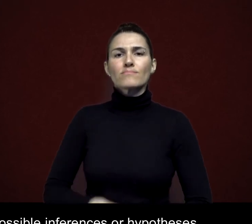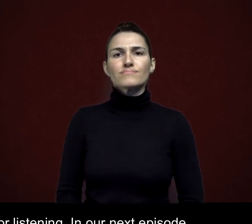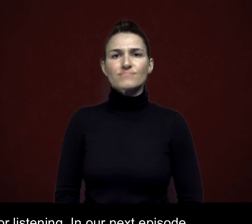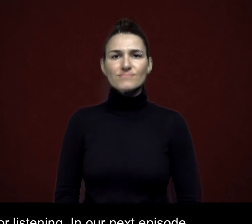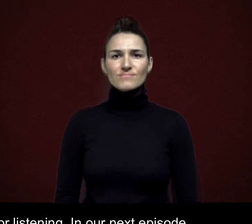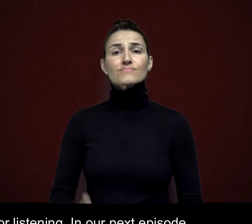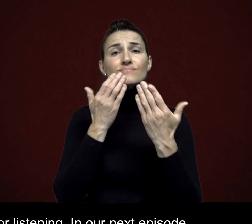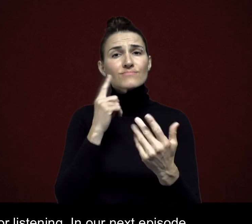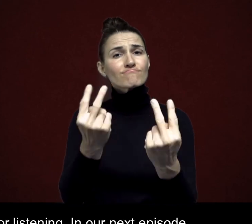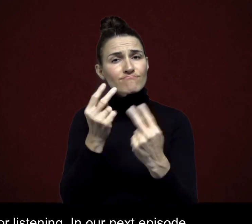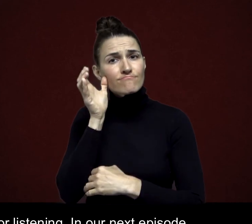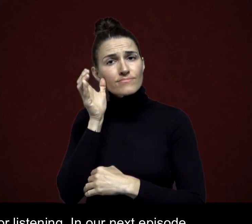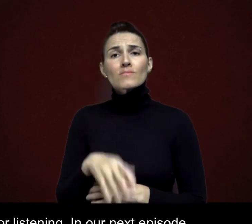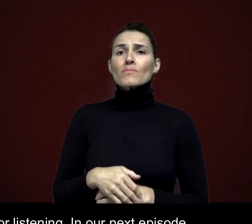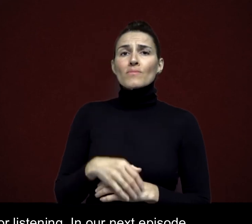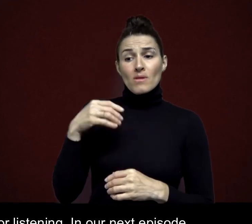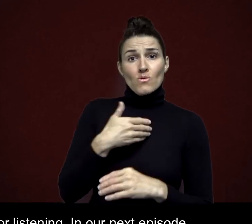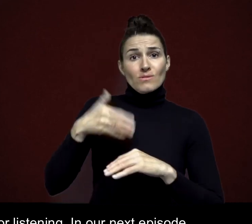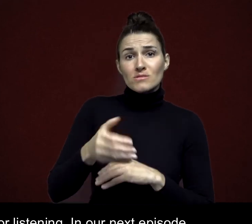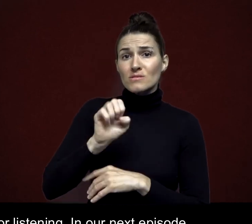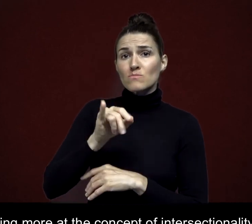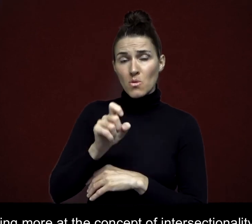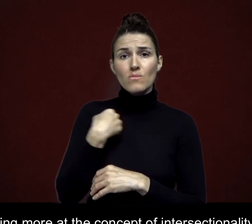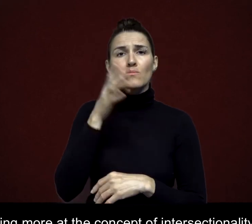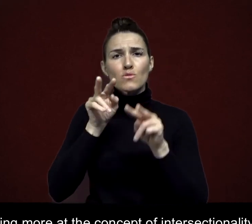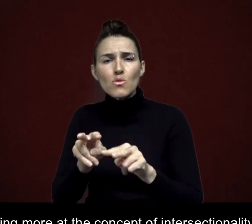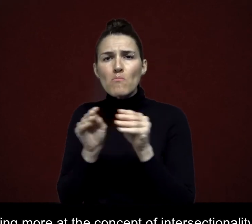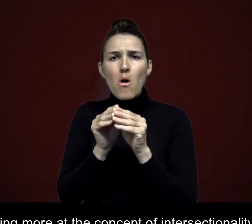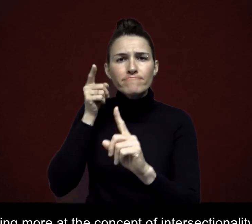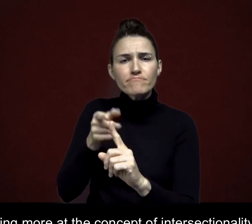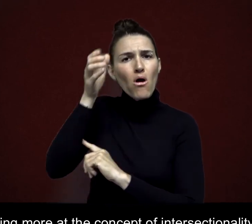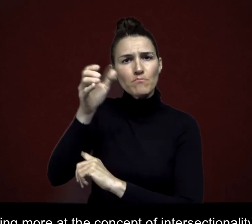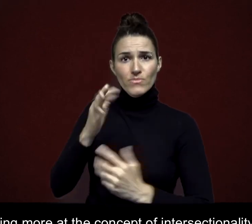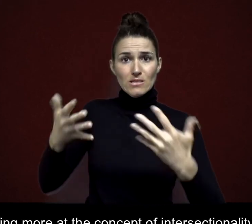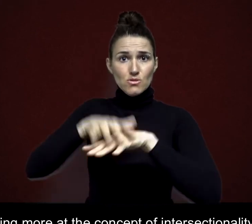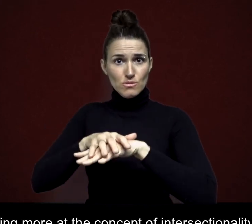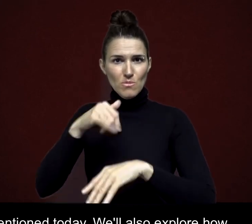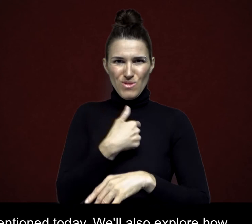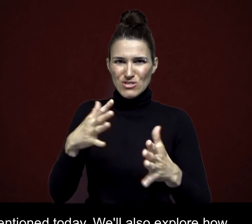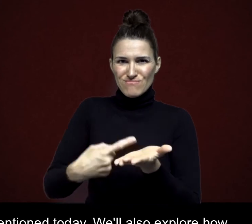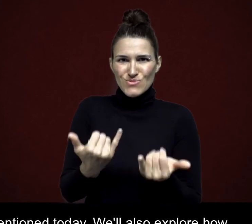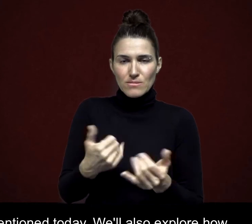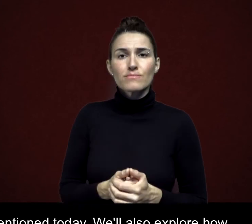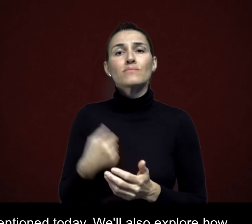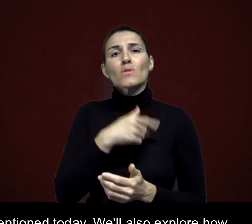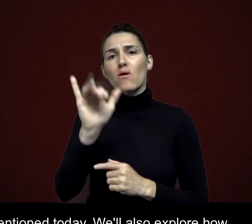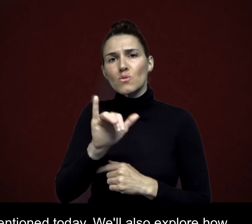Thank you for listening. In our next episode, we'll be looking more at the concept of intersectionality, which we mentioned today. We'll